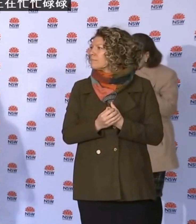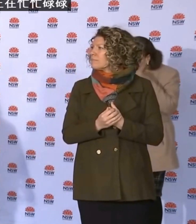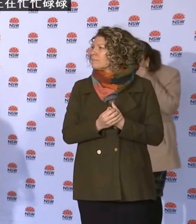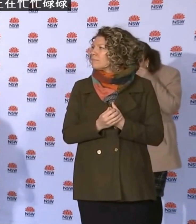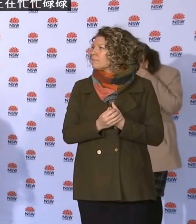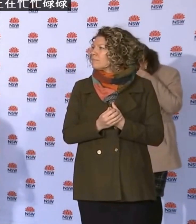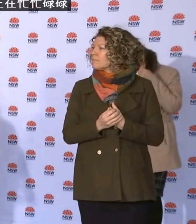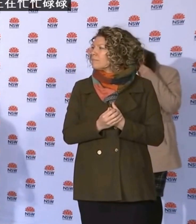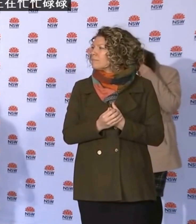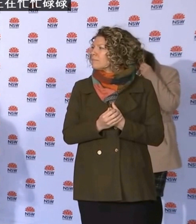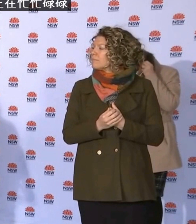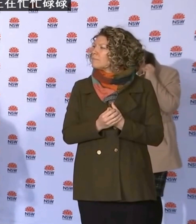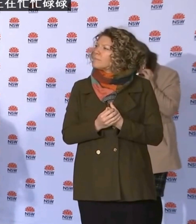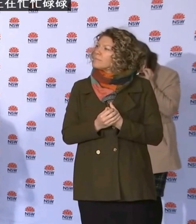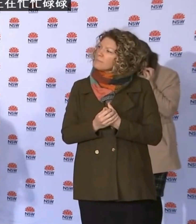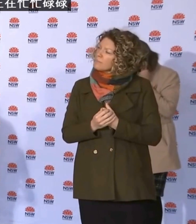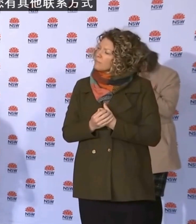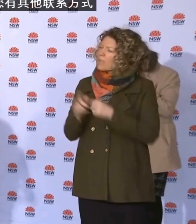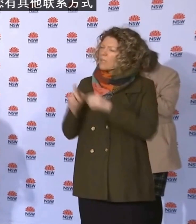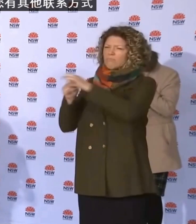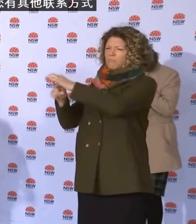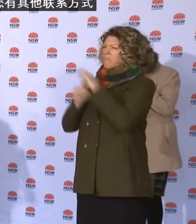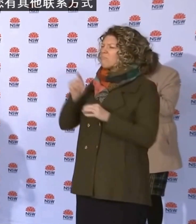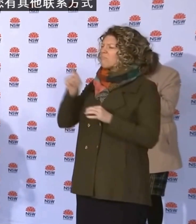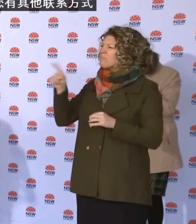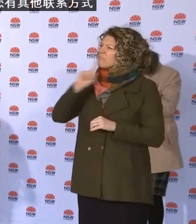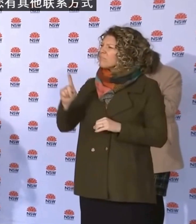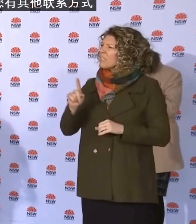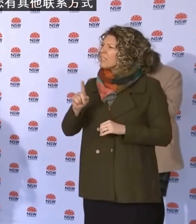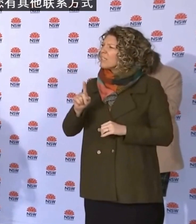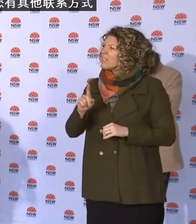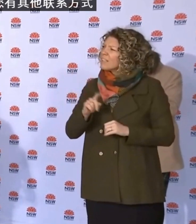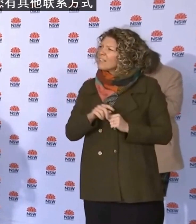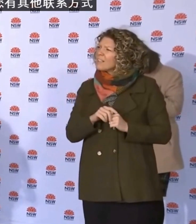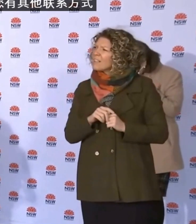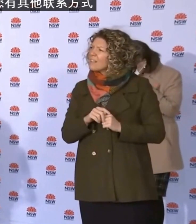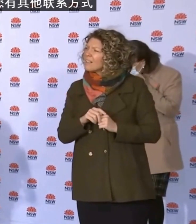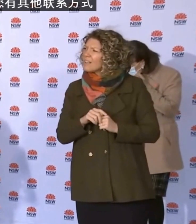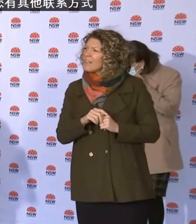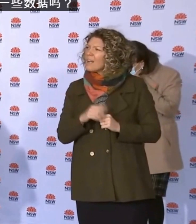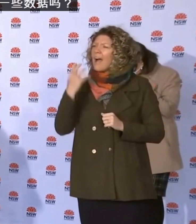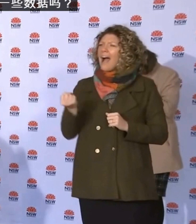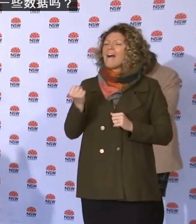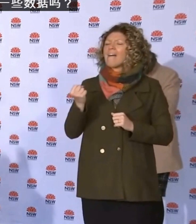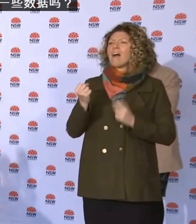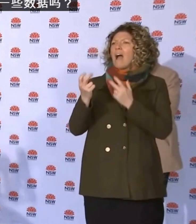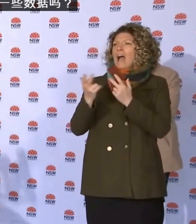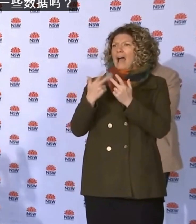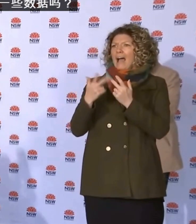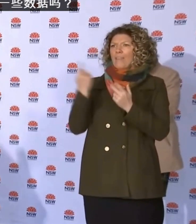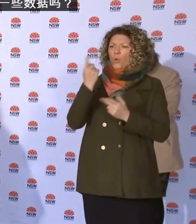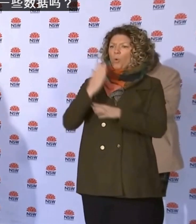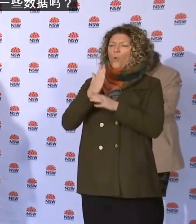is juggling at the moment, and then also the amount of support you got from interstate, so you had other contact tracers on board from